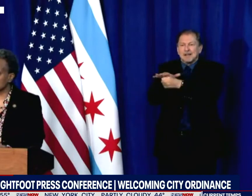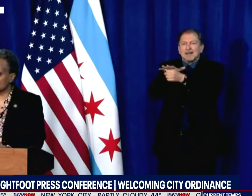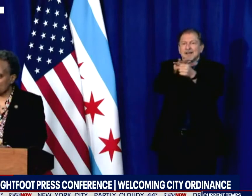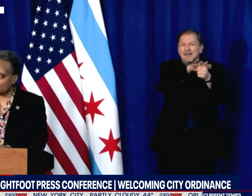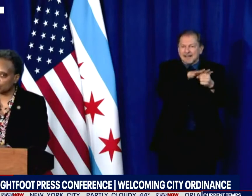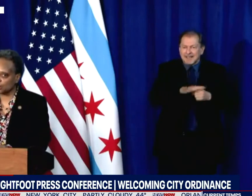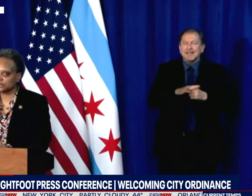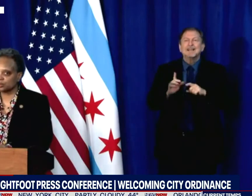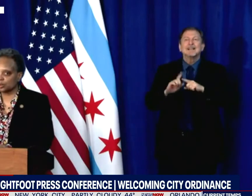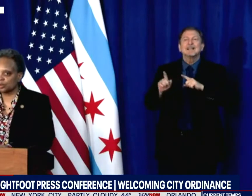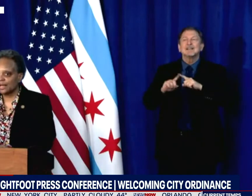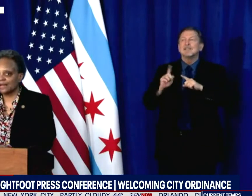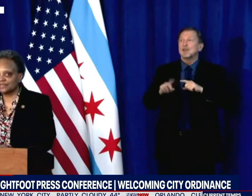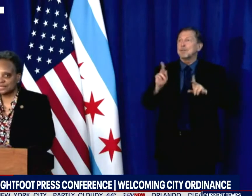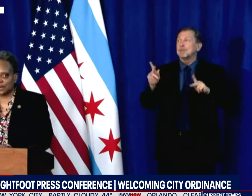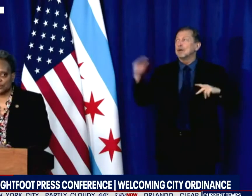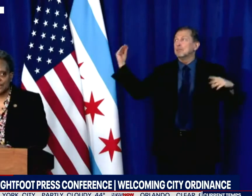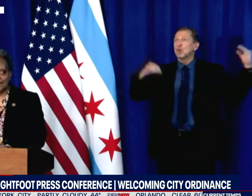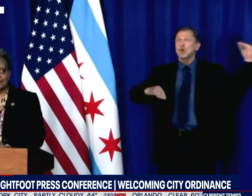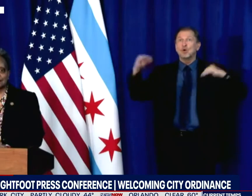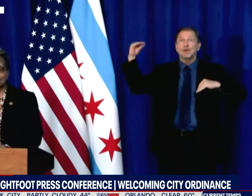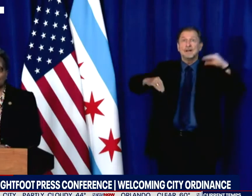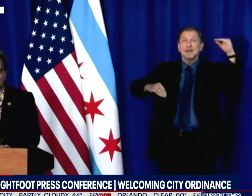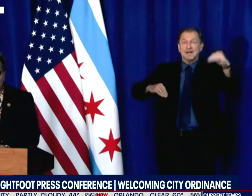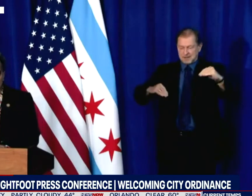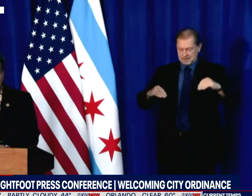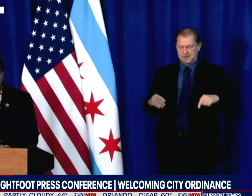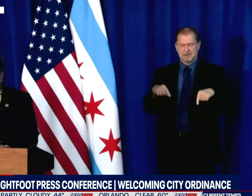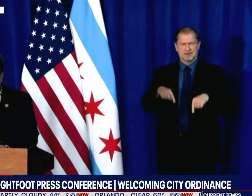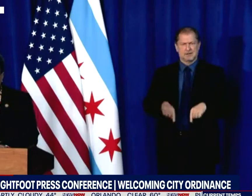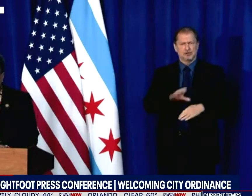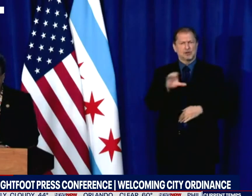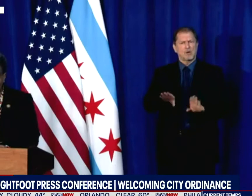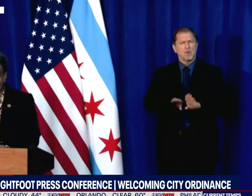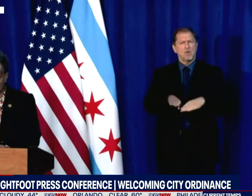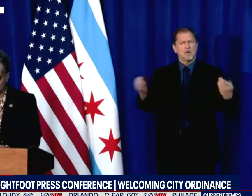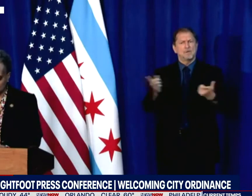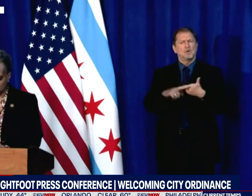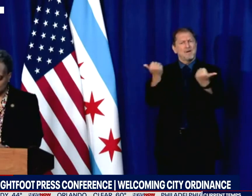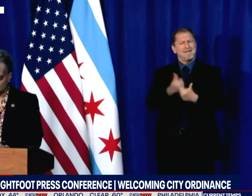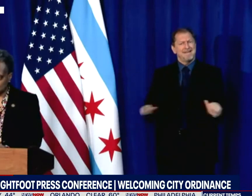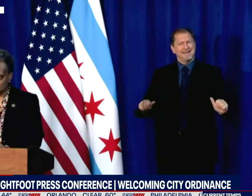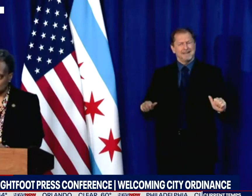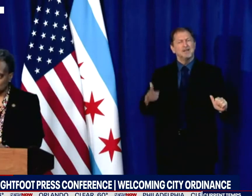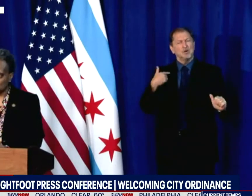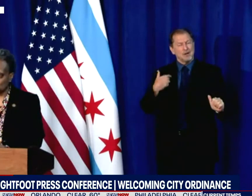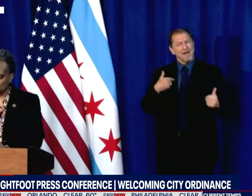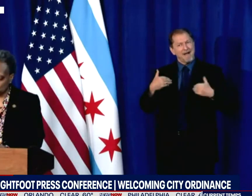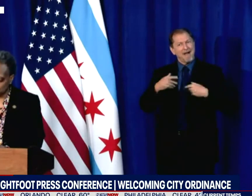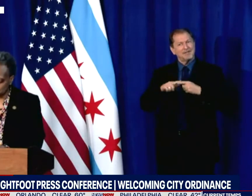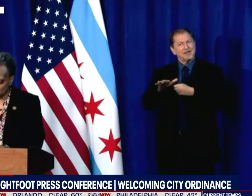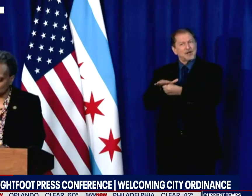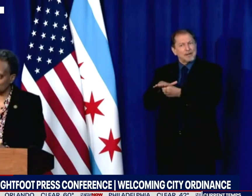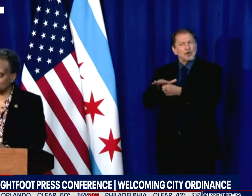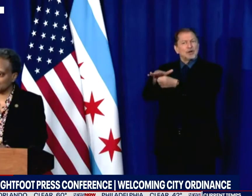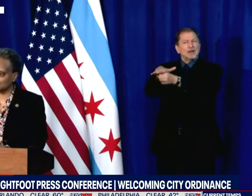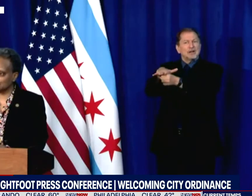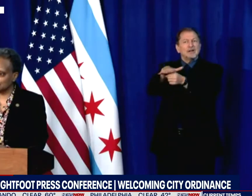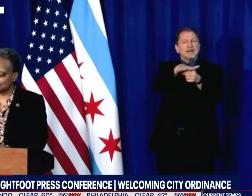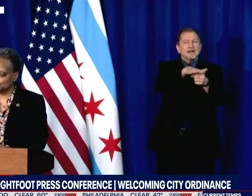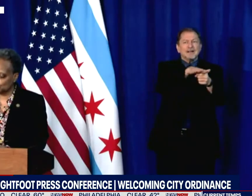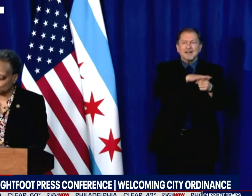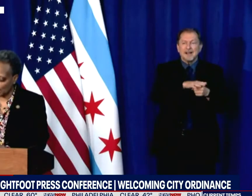refugees from all across the world have settled in this great city of neighborhoods with a stroke